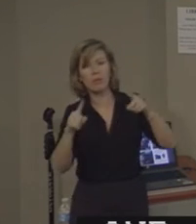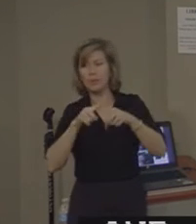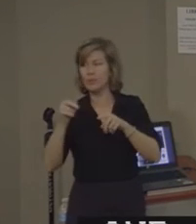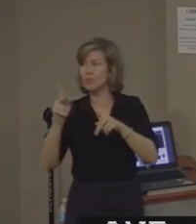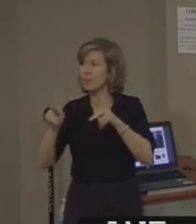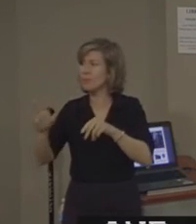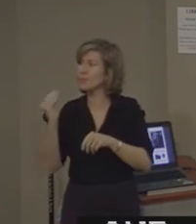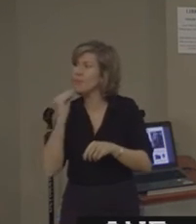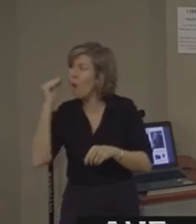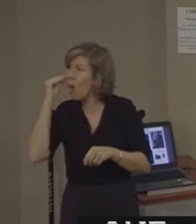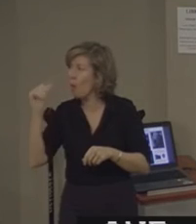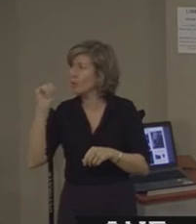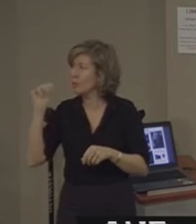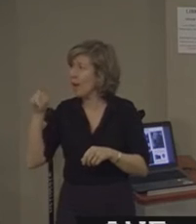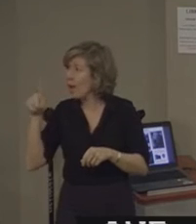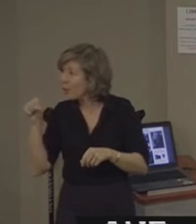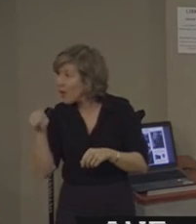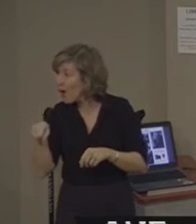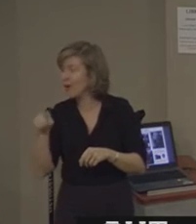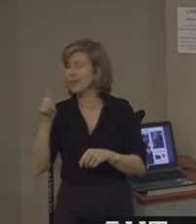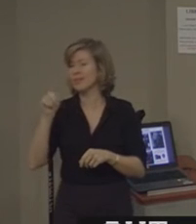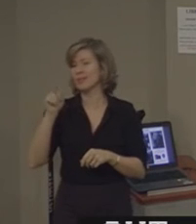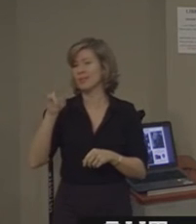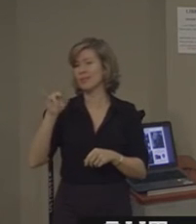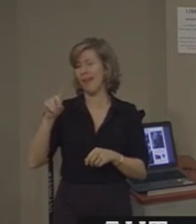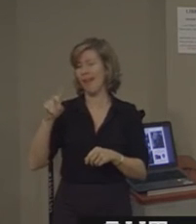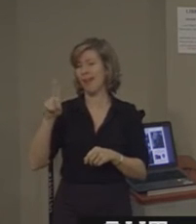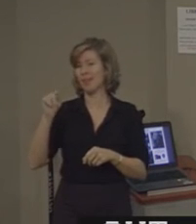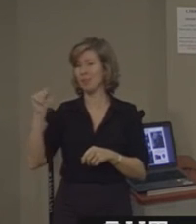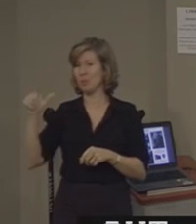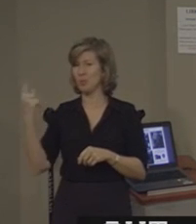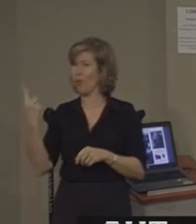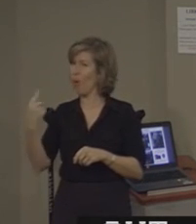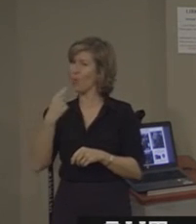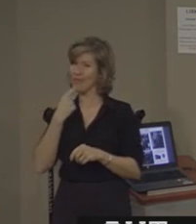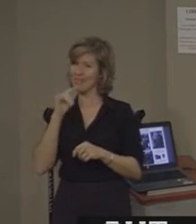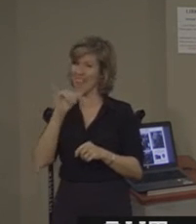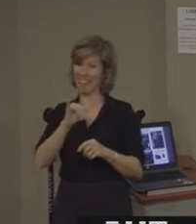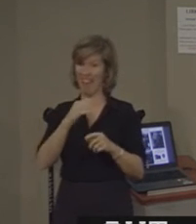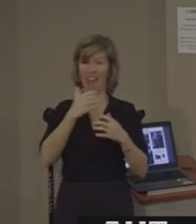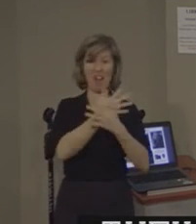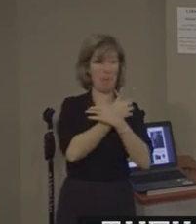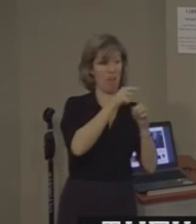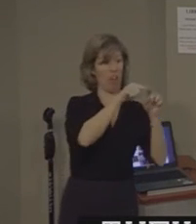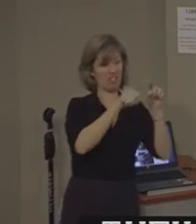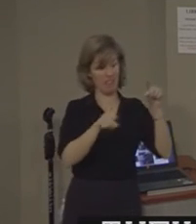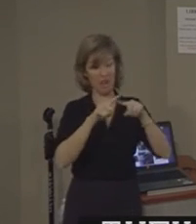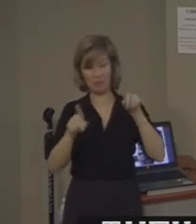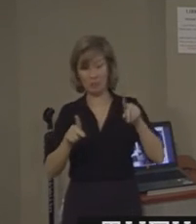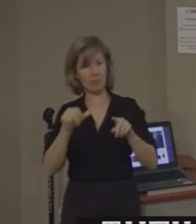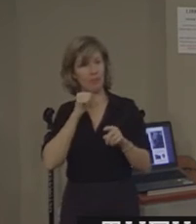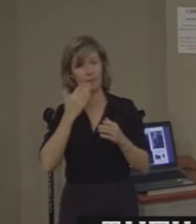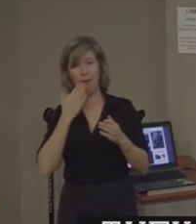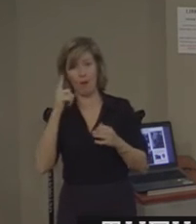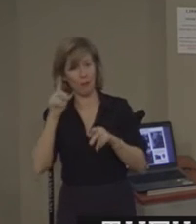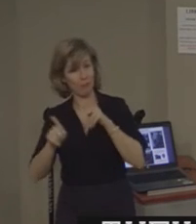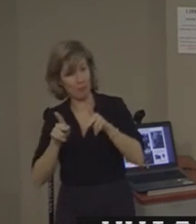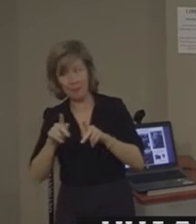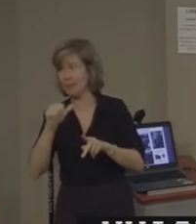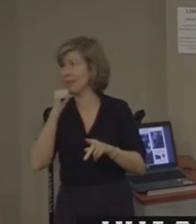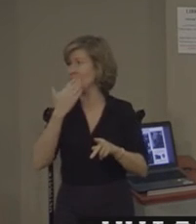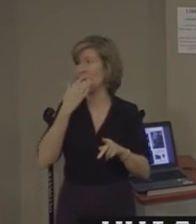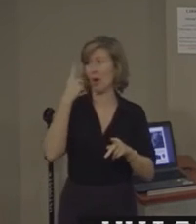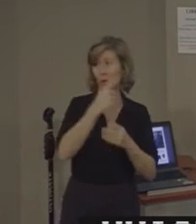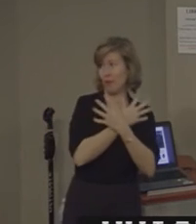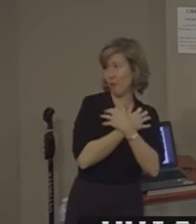backyards, which, as David is fond of pointing out, is good neither for the people nor for the bears. The bears don't really want